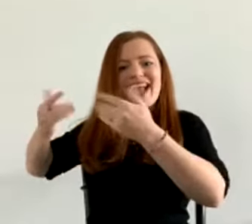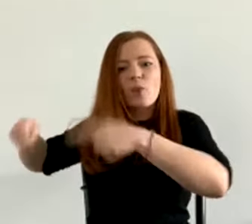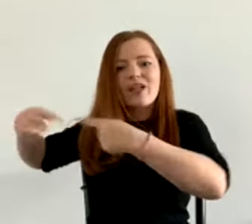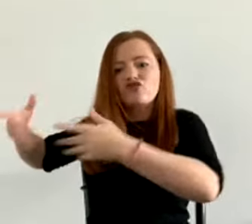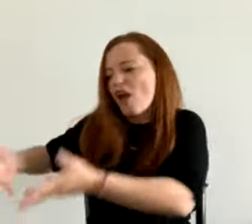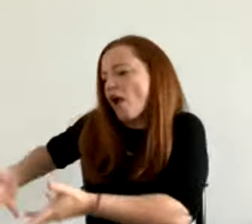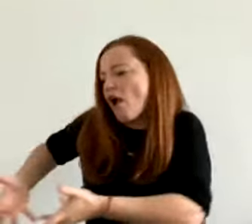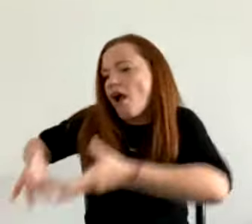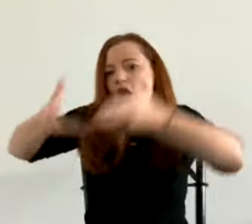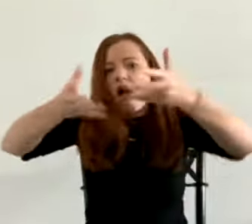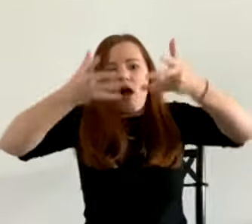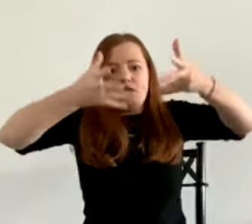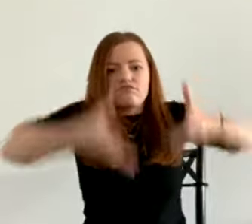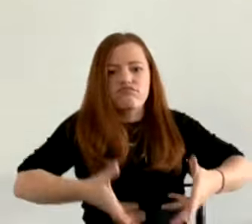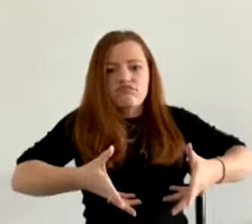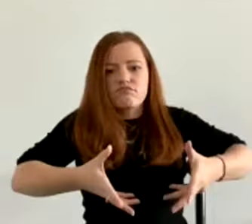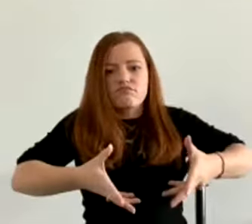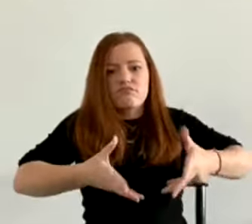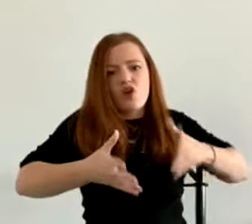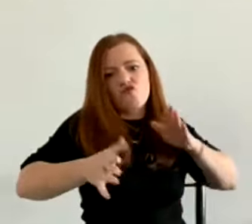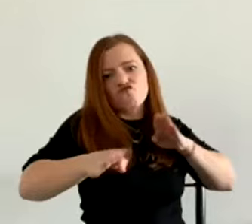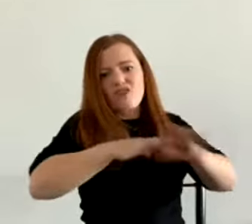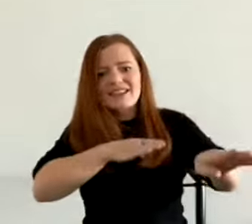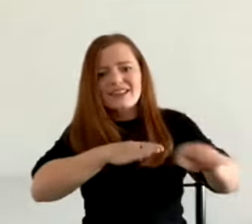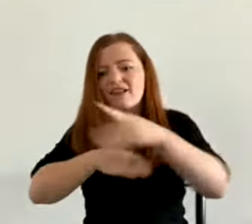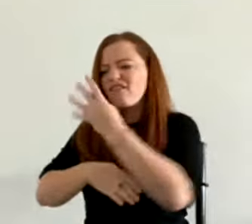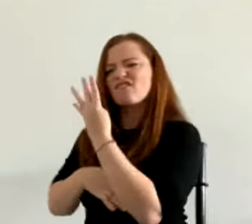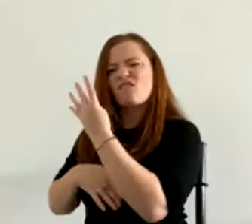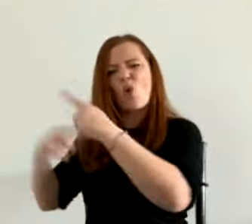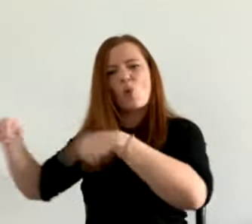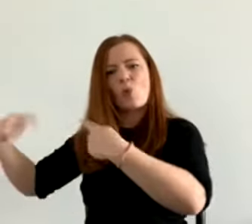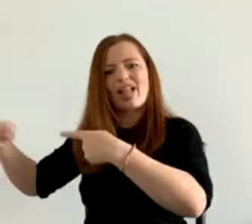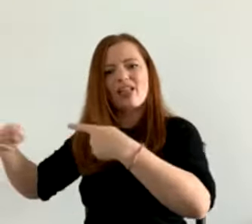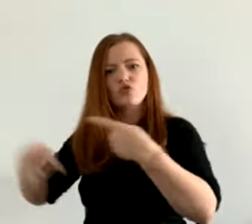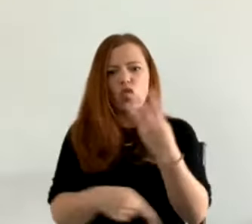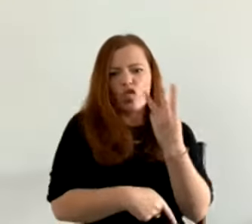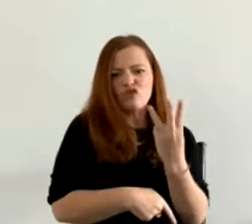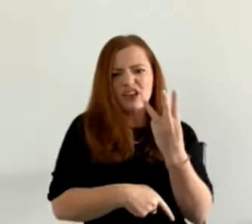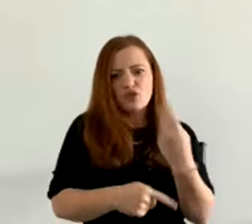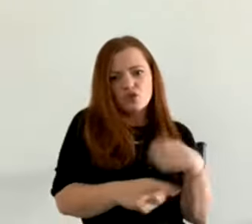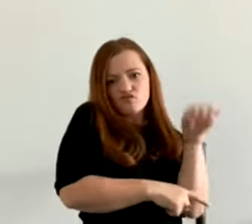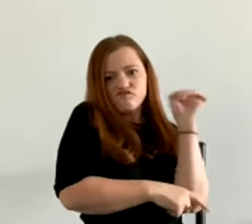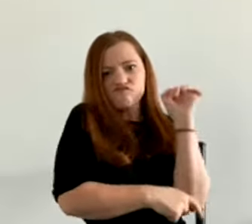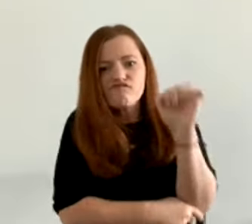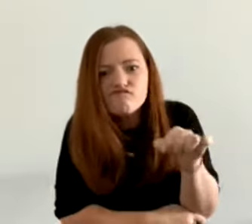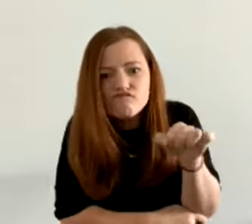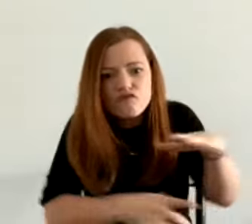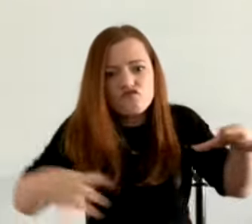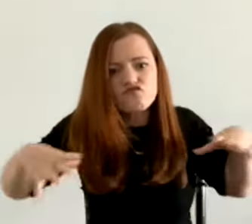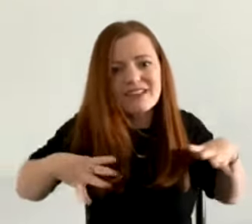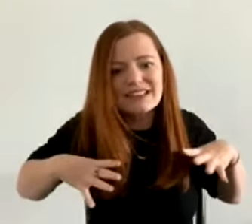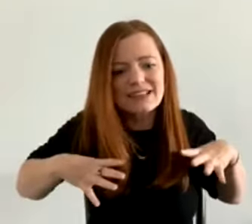racing wheelchair, four wheels to three, to fold into position? We share the same skin.